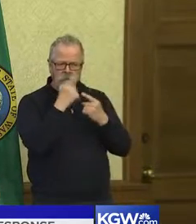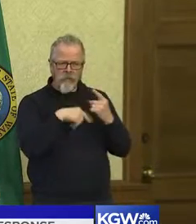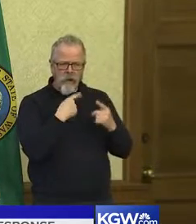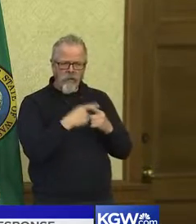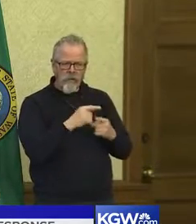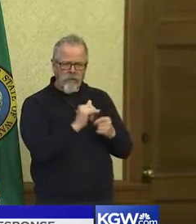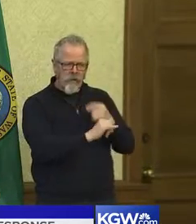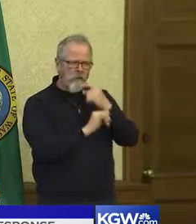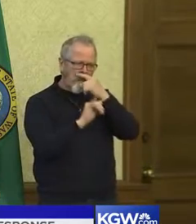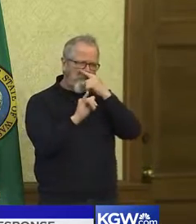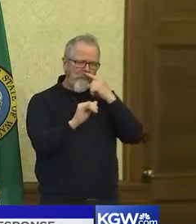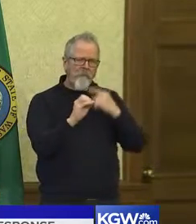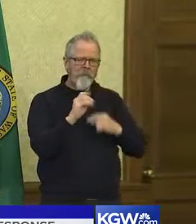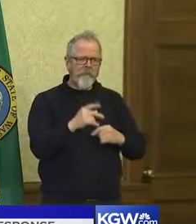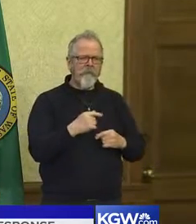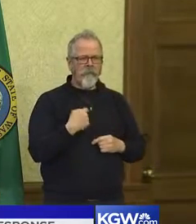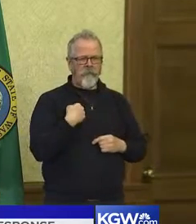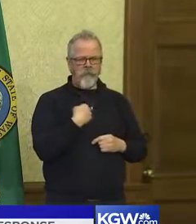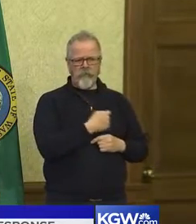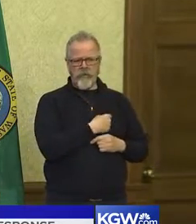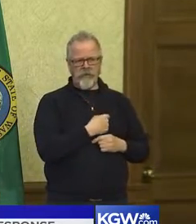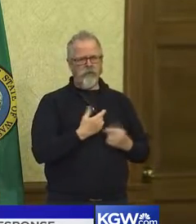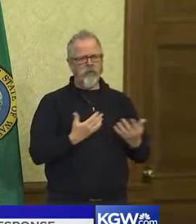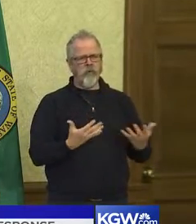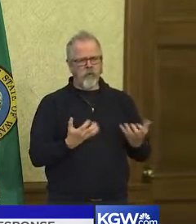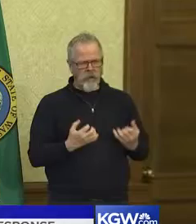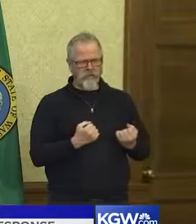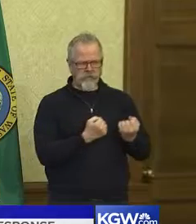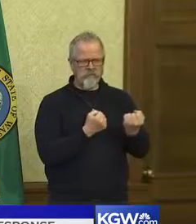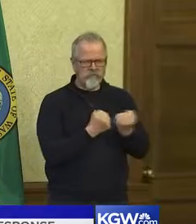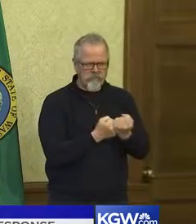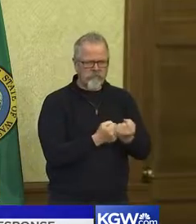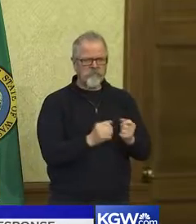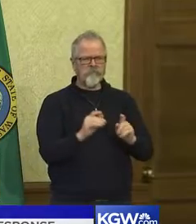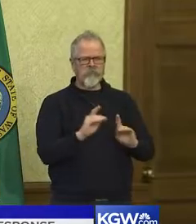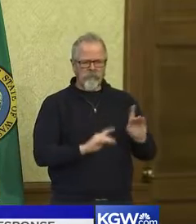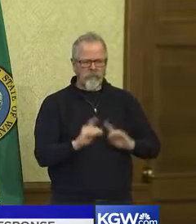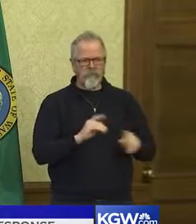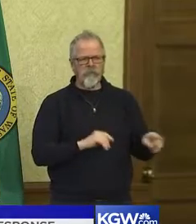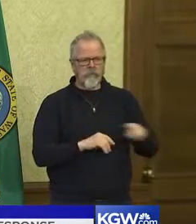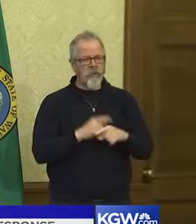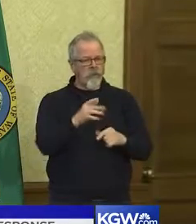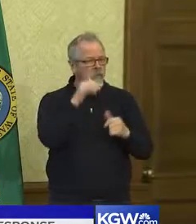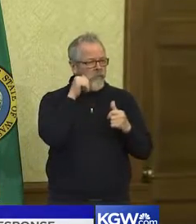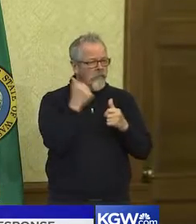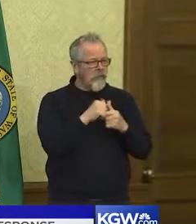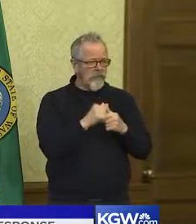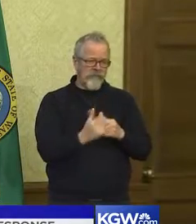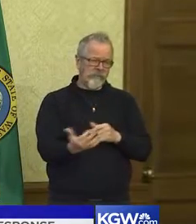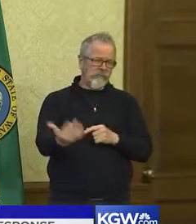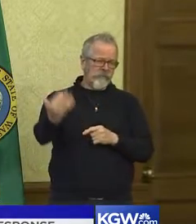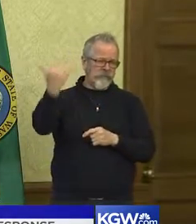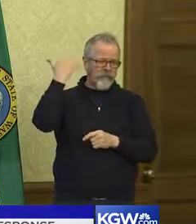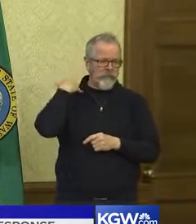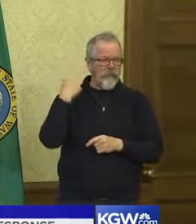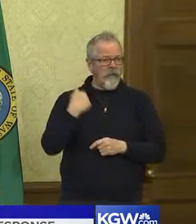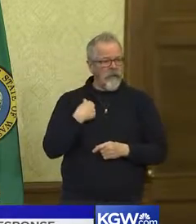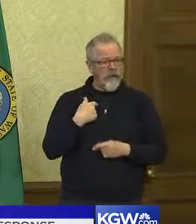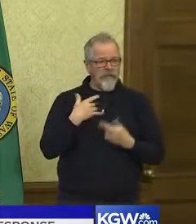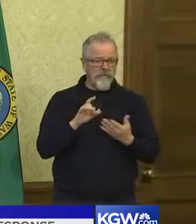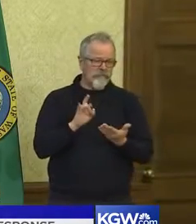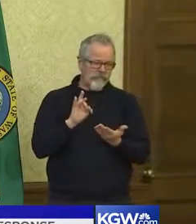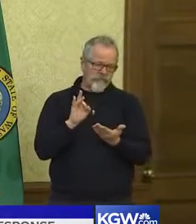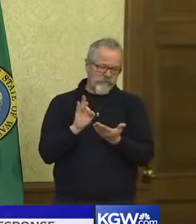an emergency proclamation that people could not be evicted for non-payment of rent. It's why we've worked to get a moratorium against foreclosures